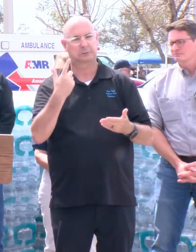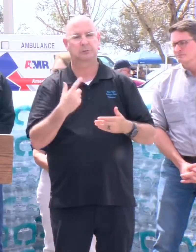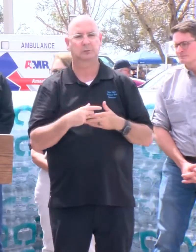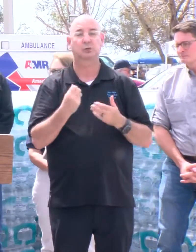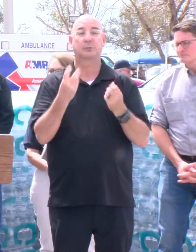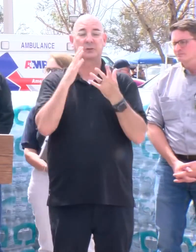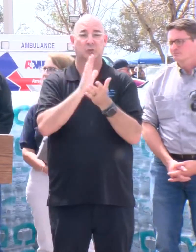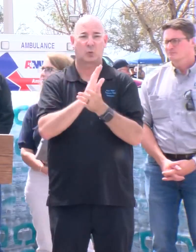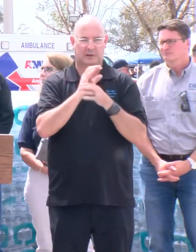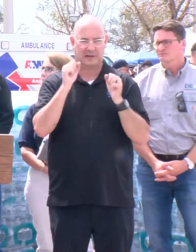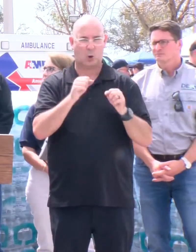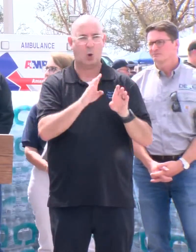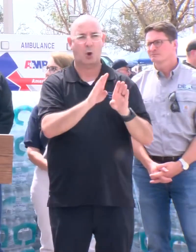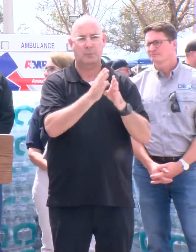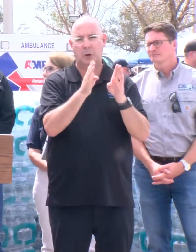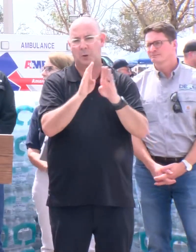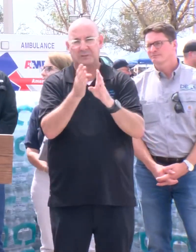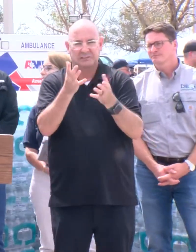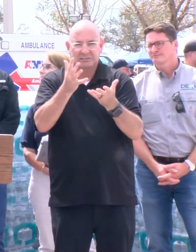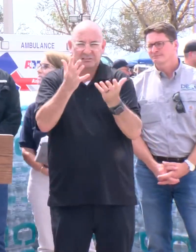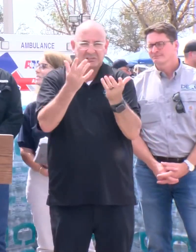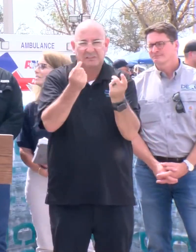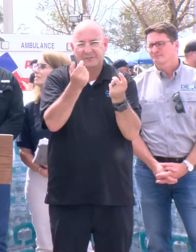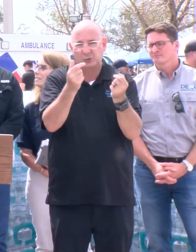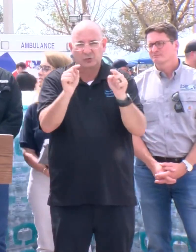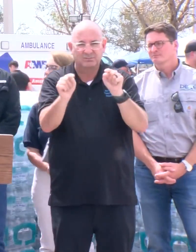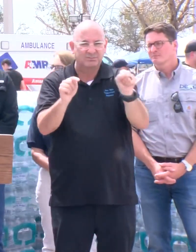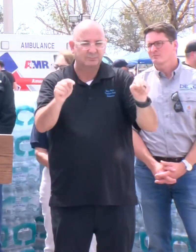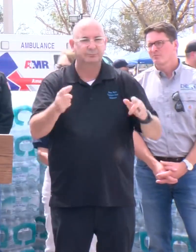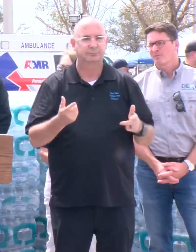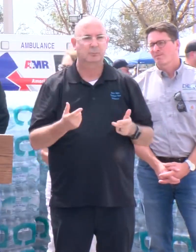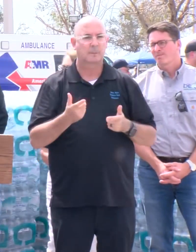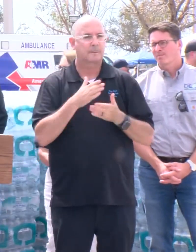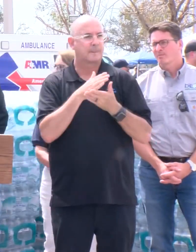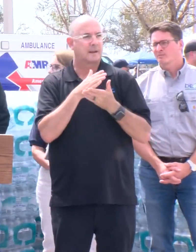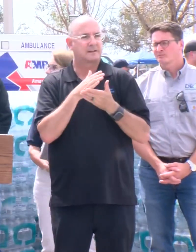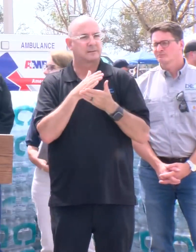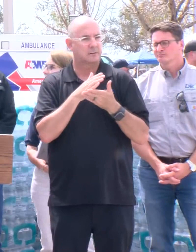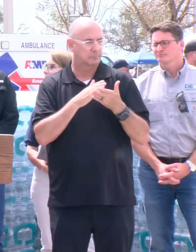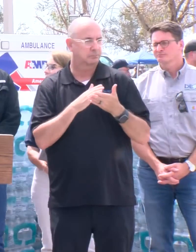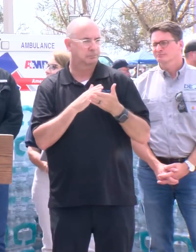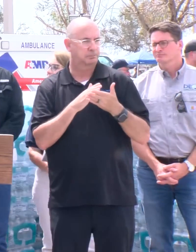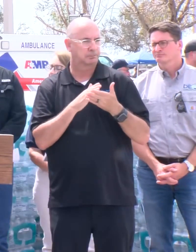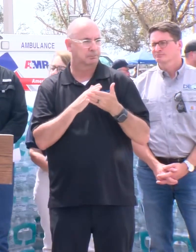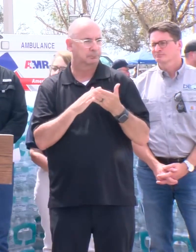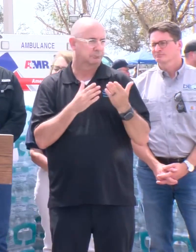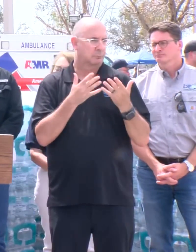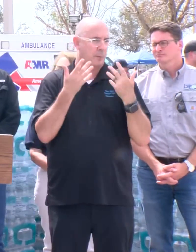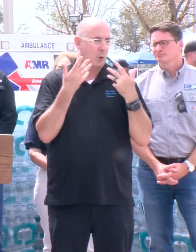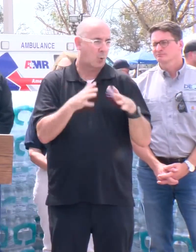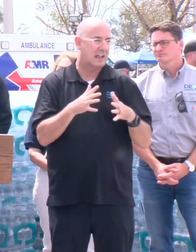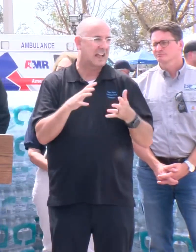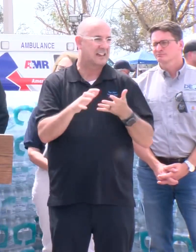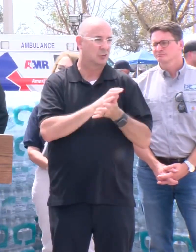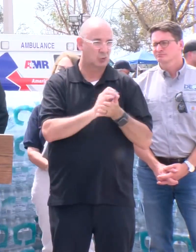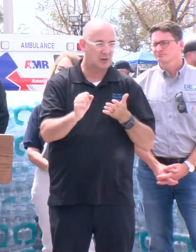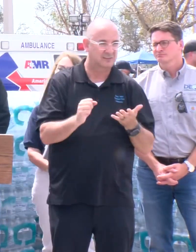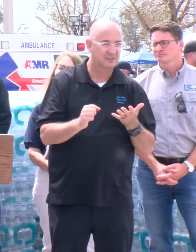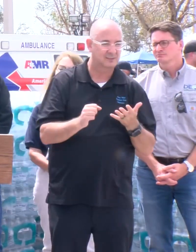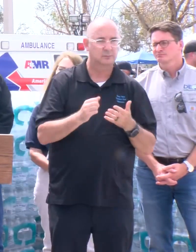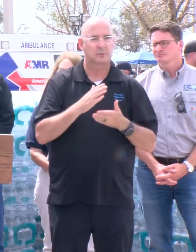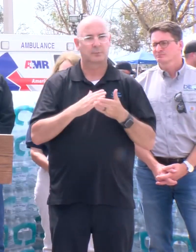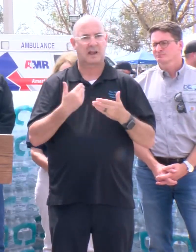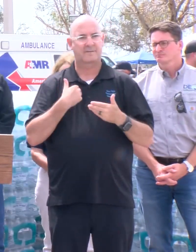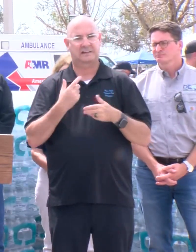back relatively soon. As you know, some of them were destroyed, and there's some others that have. But you will